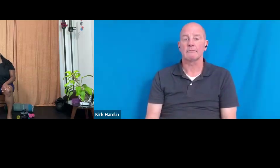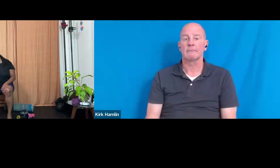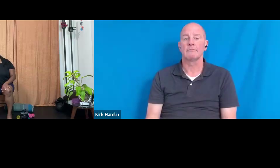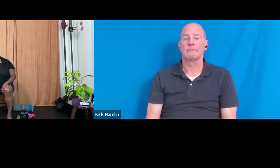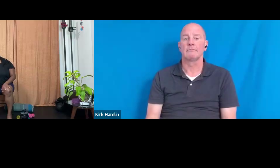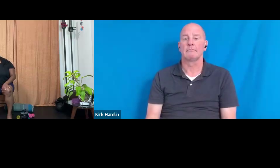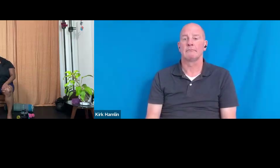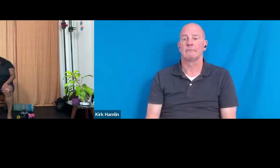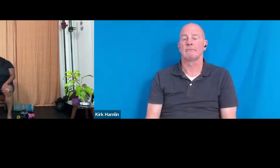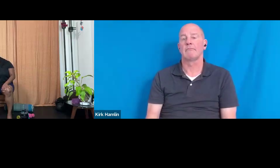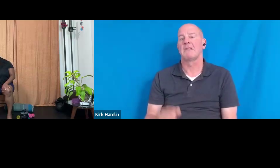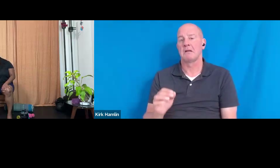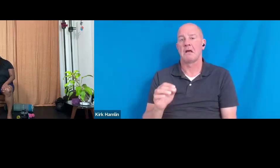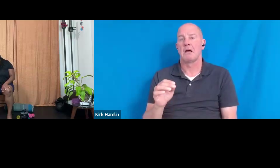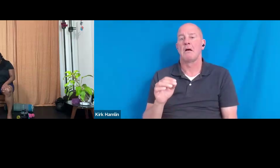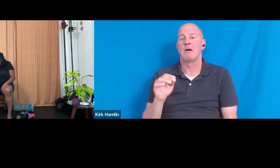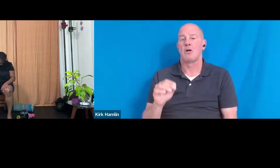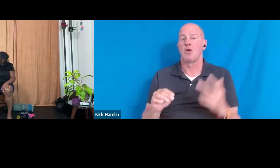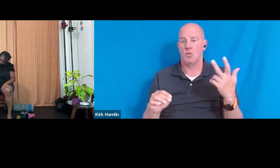6 if you're not doing circles.